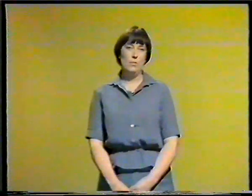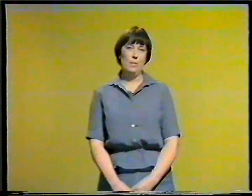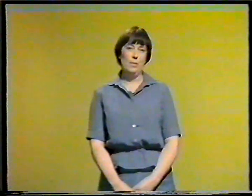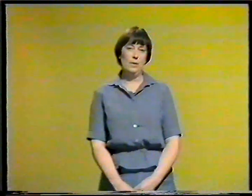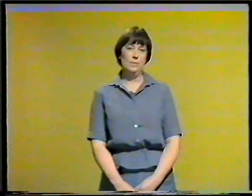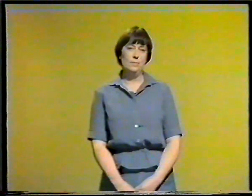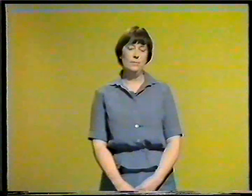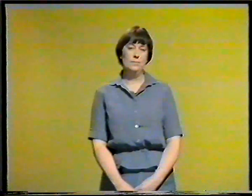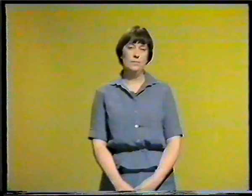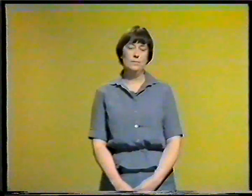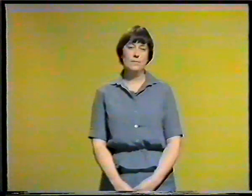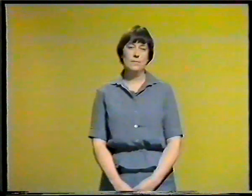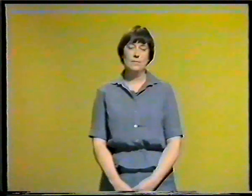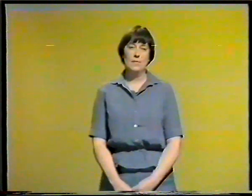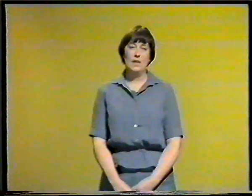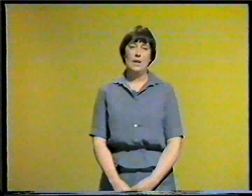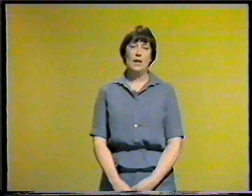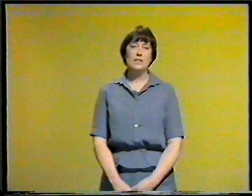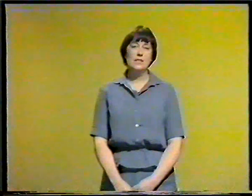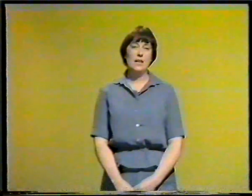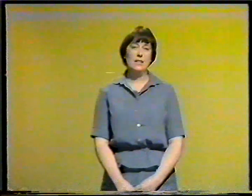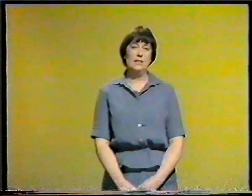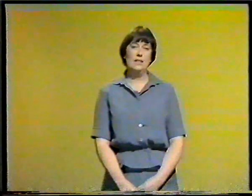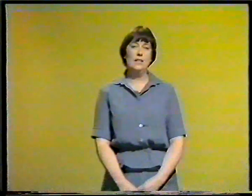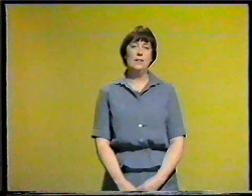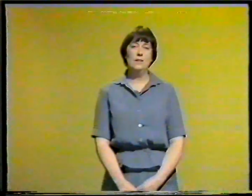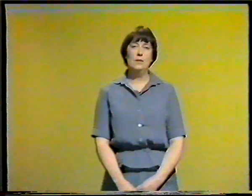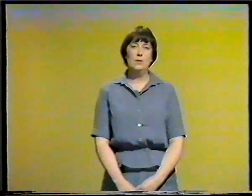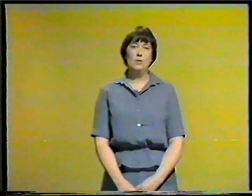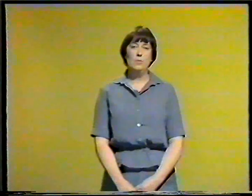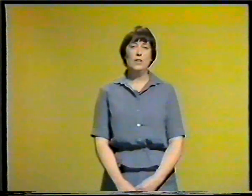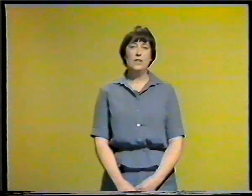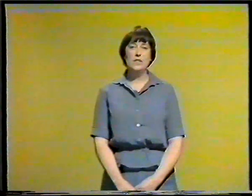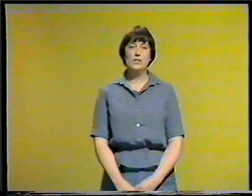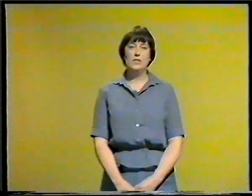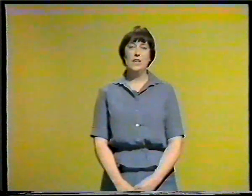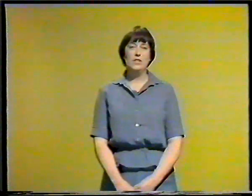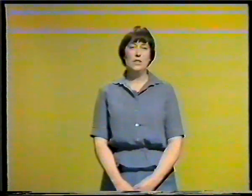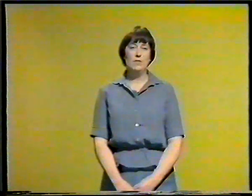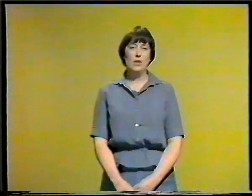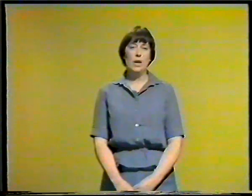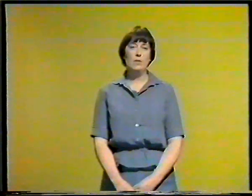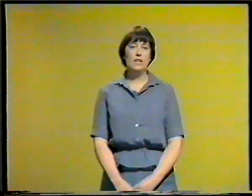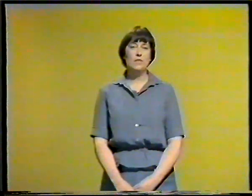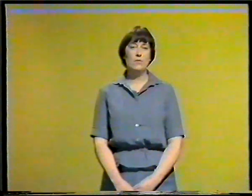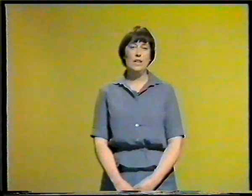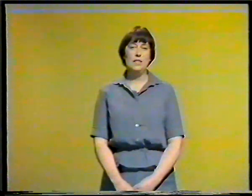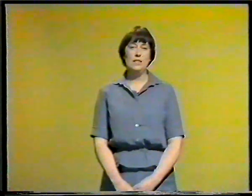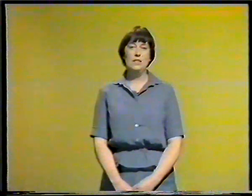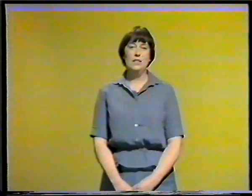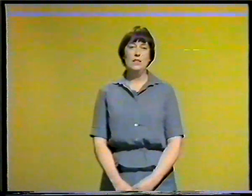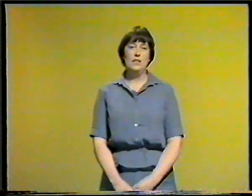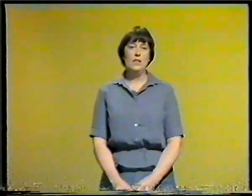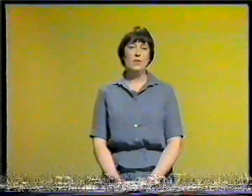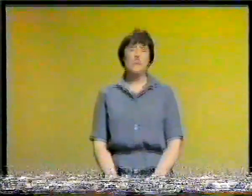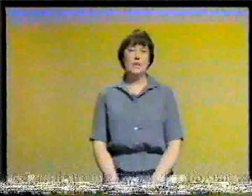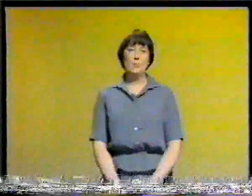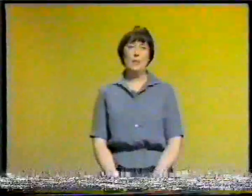remember. And secondly, because each stage in the vocabulary is graded in increasing